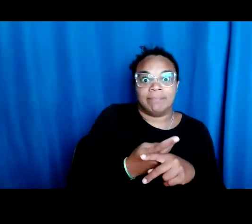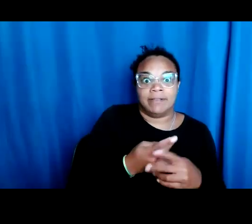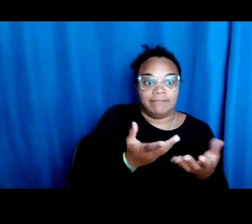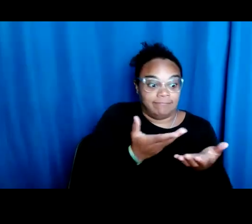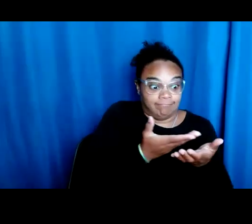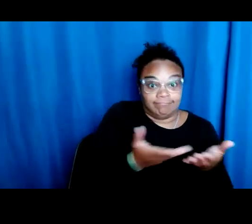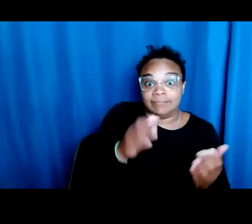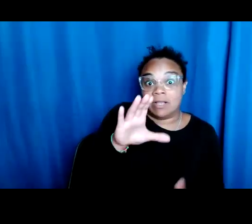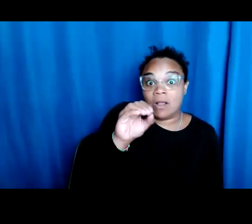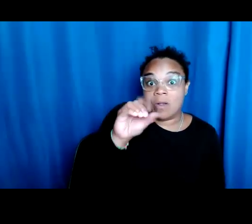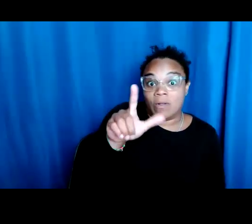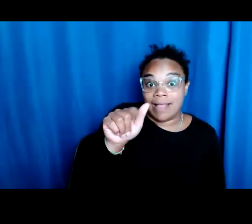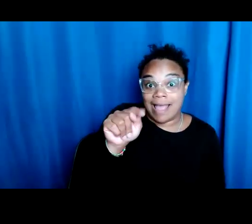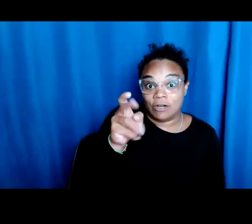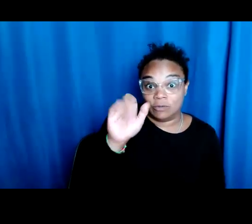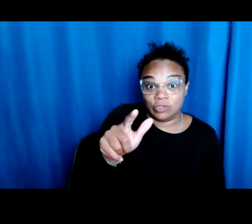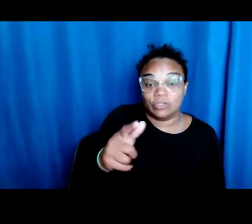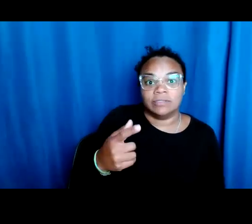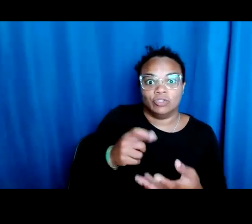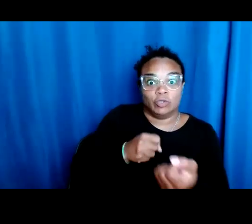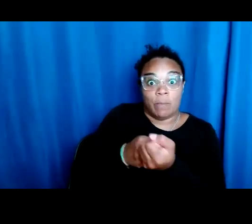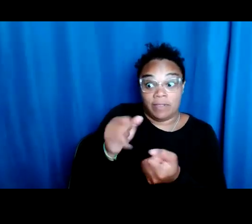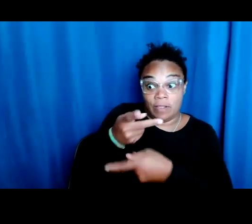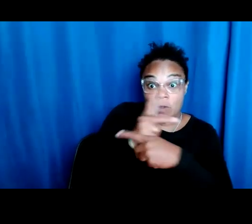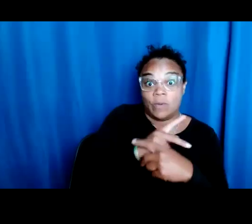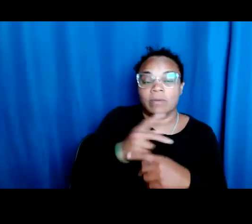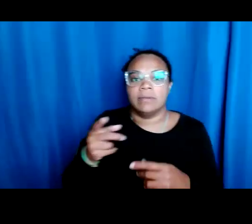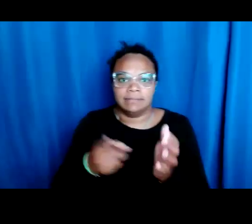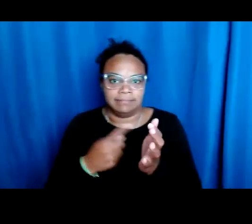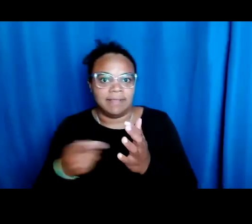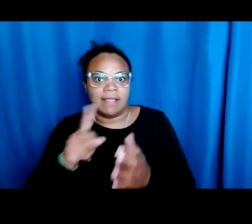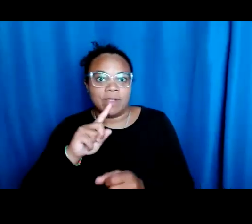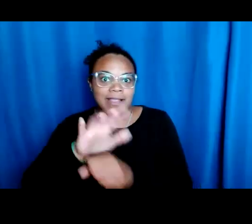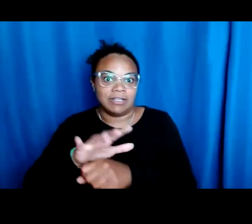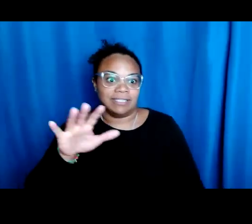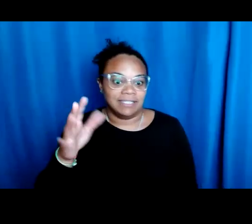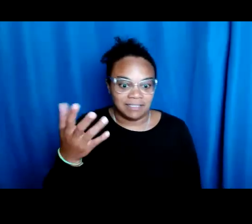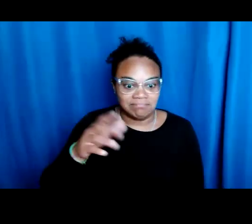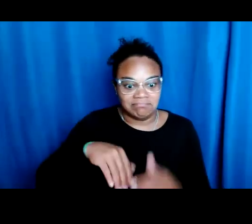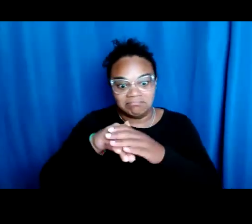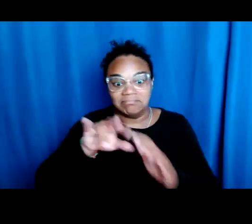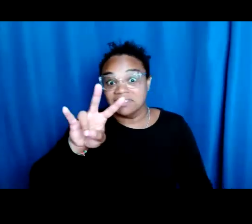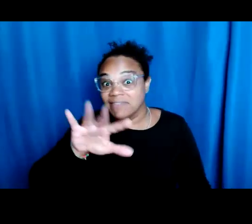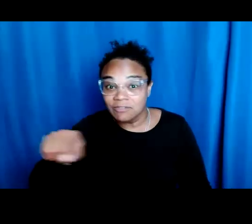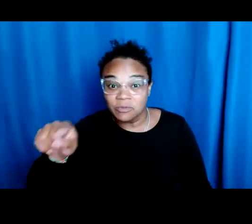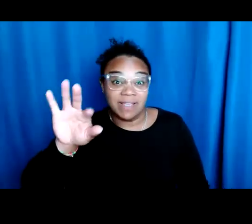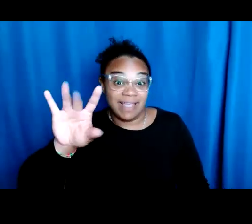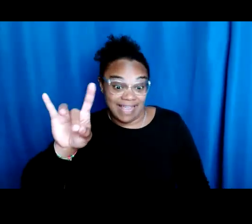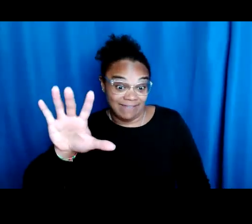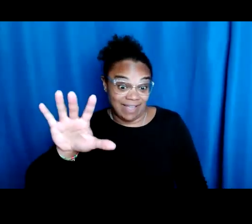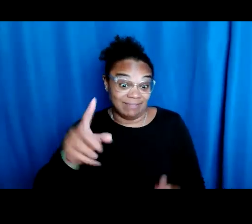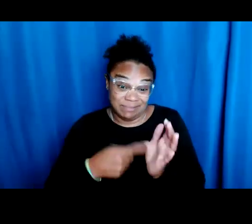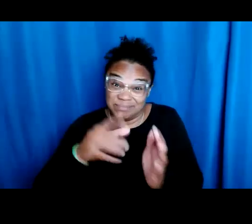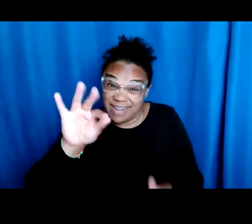will guarantee 75 to 85, sometimes 90% of that loan. Banks don't like risk, so